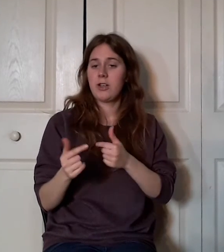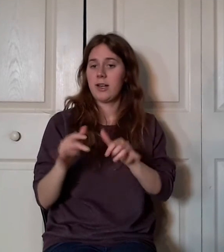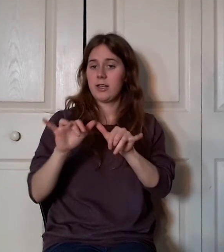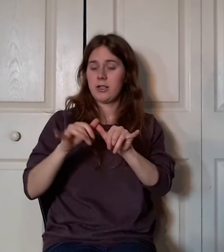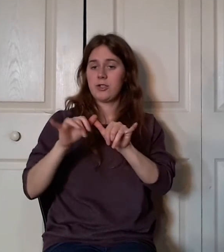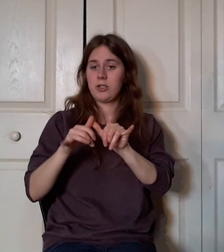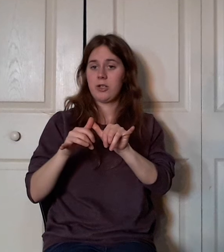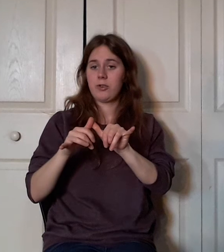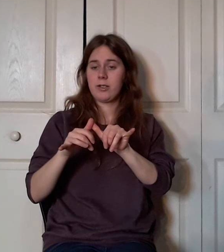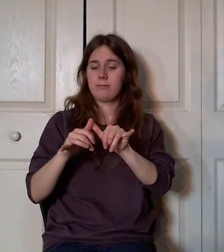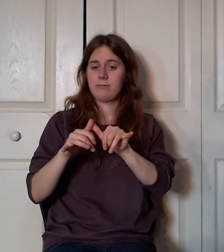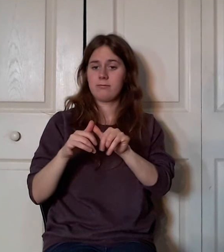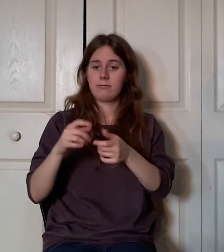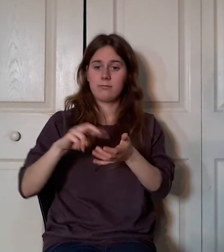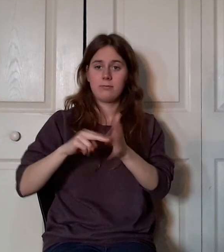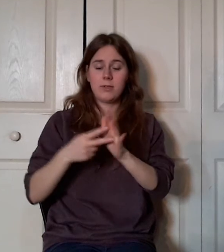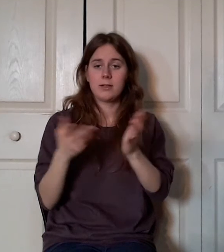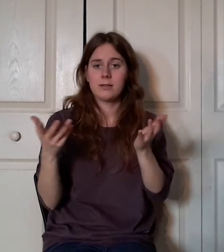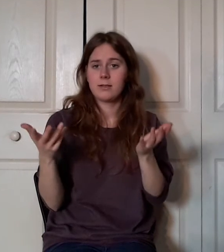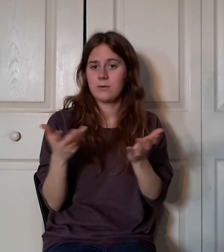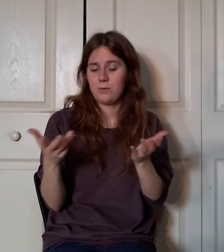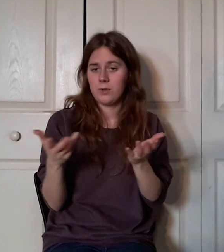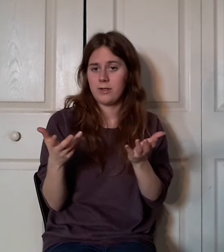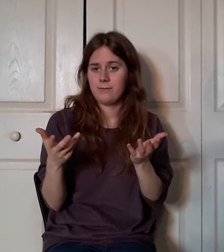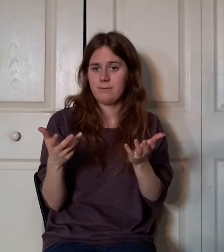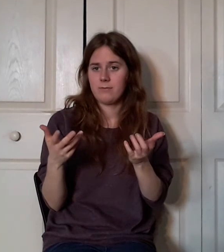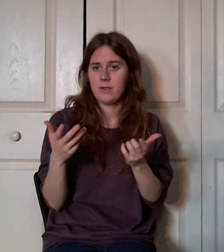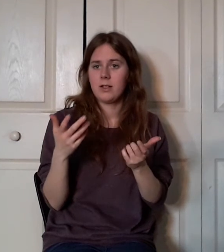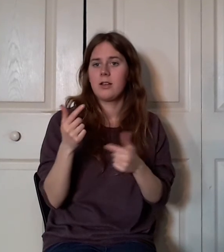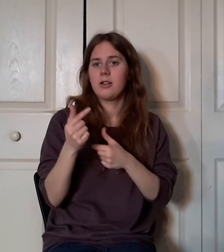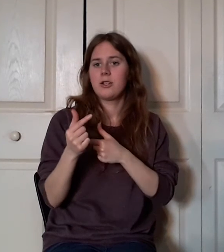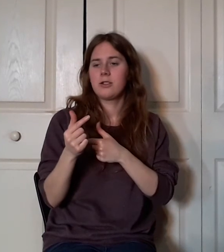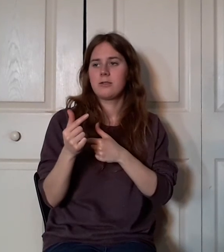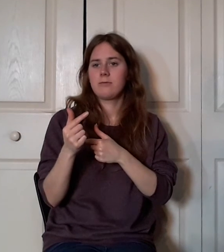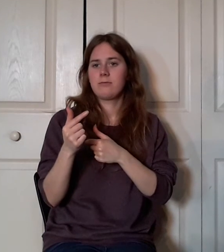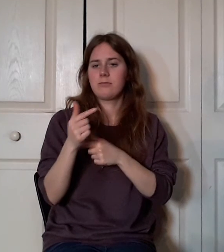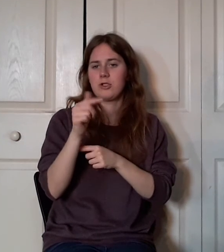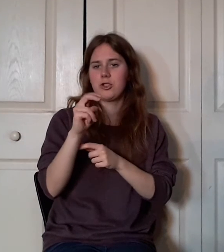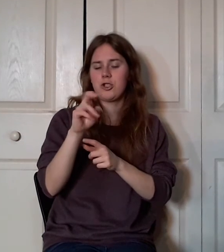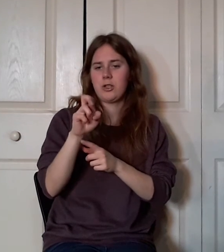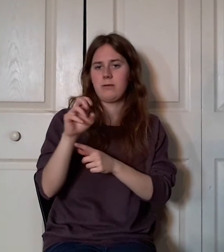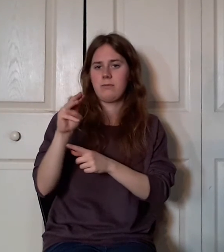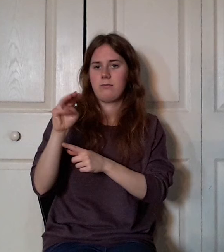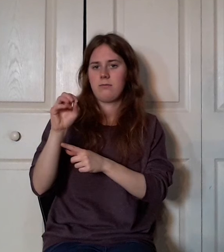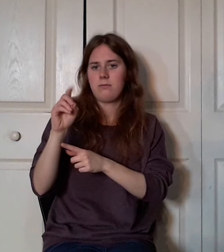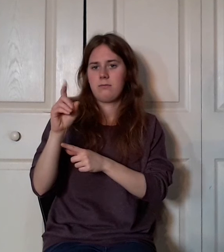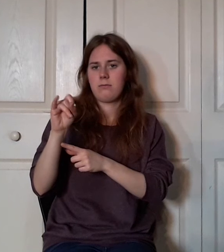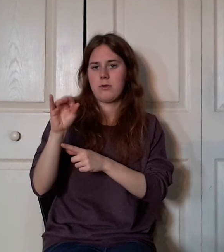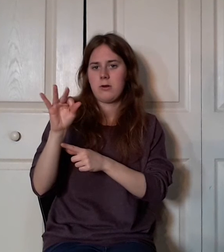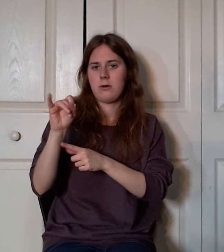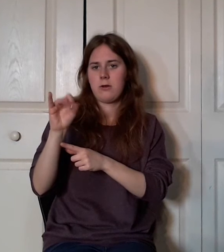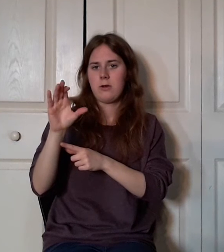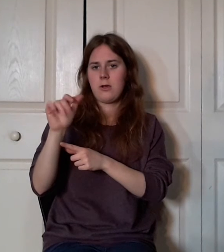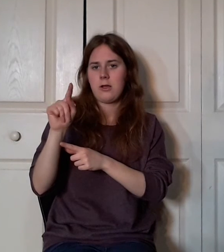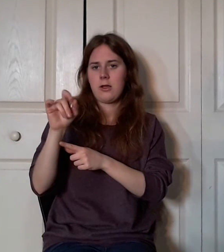something like gene modification, which we've only been able to do in the last few decades, human beings have been doing some type of influence on organisms'